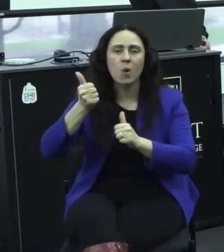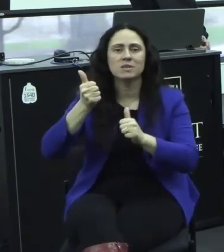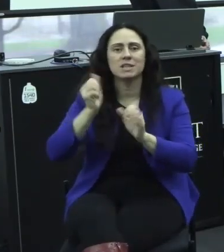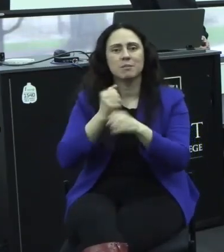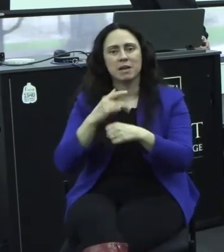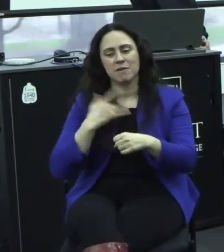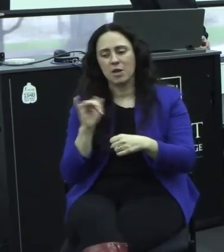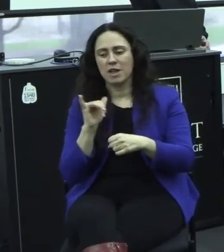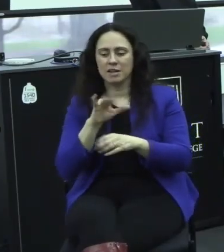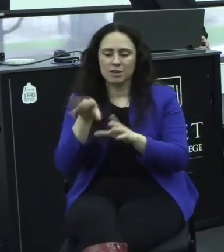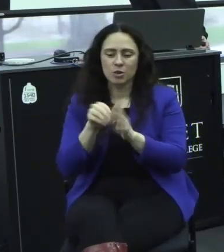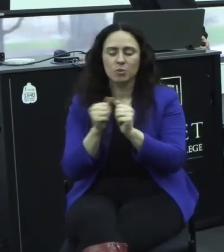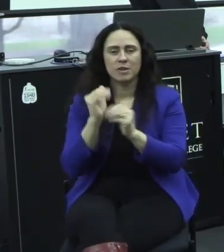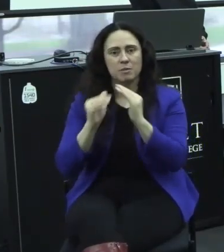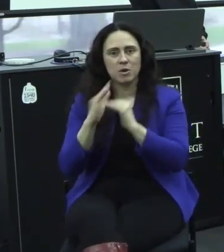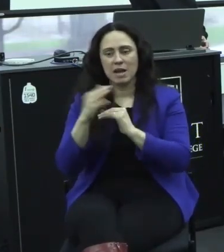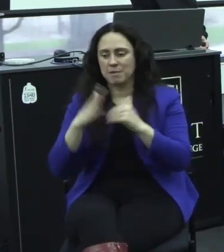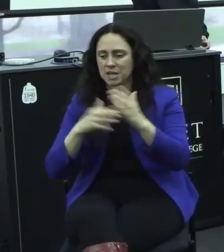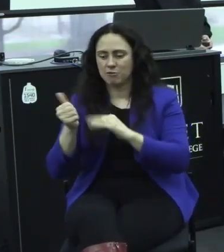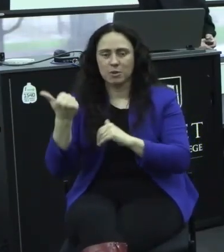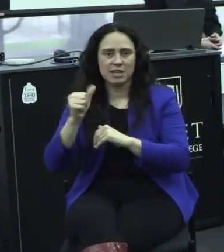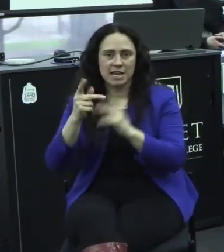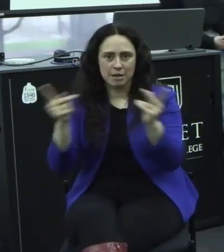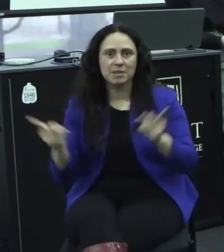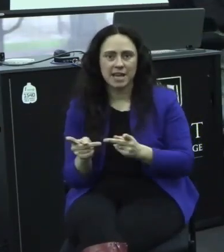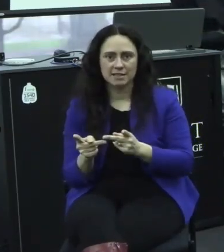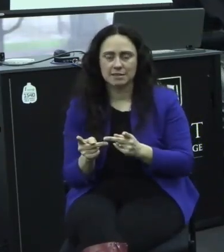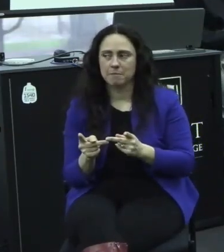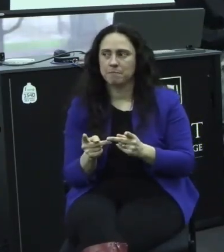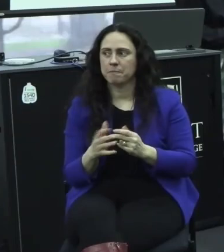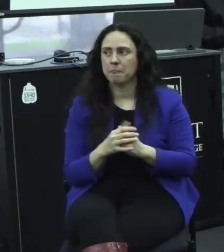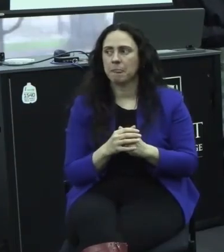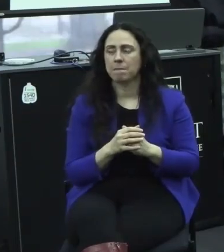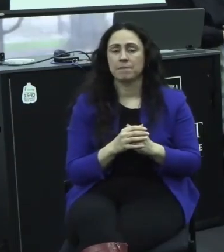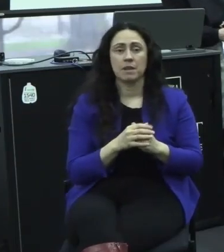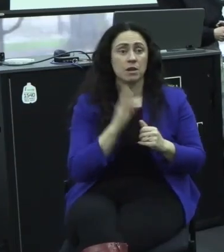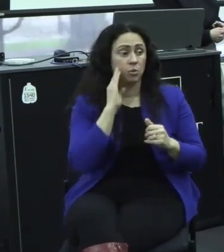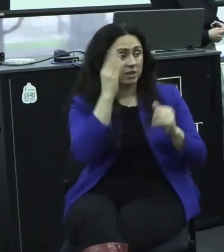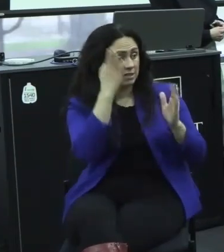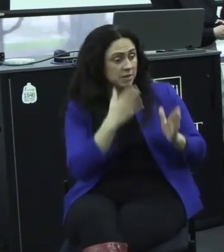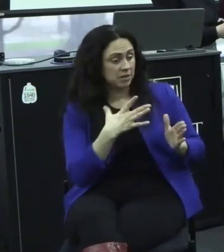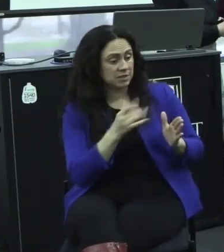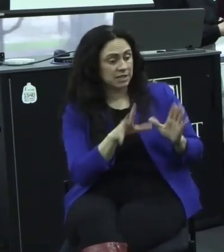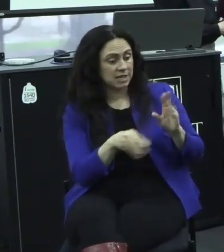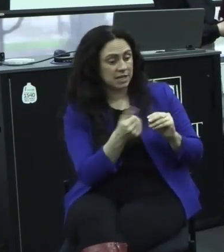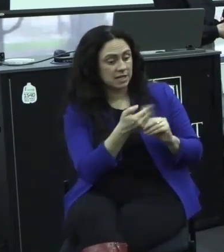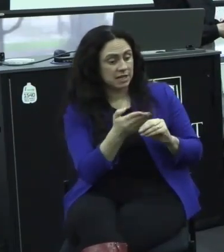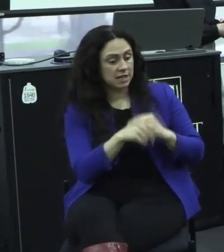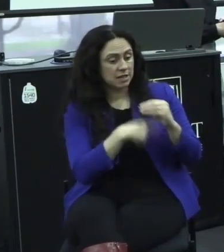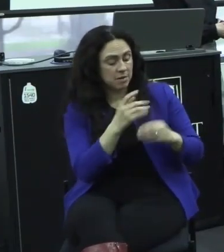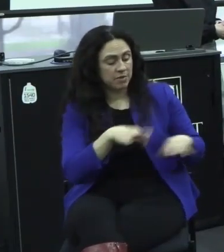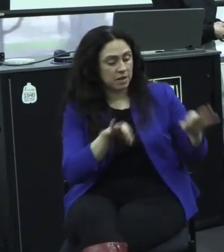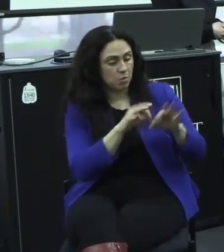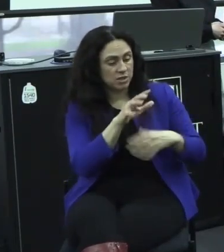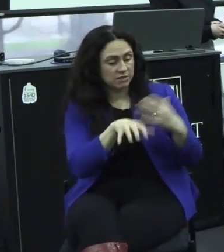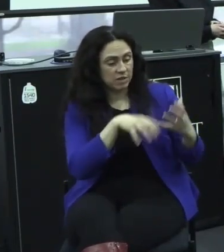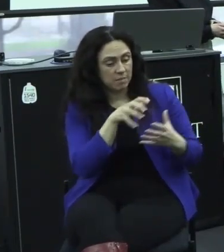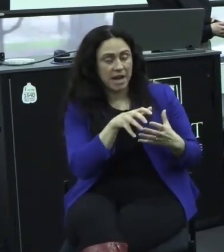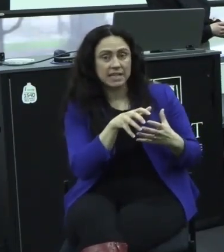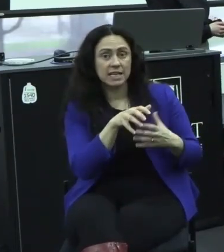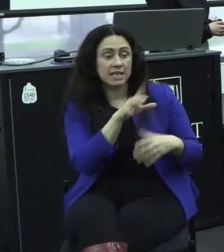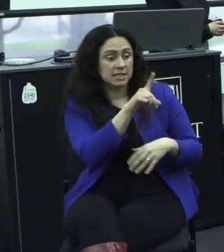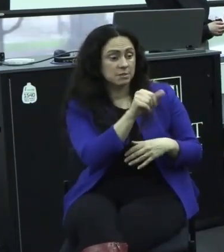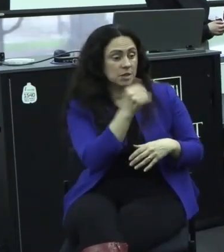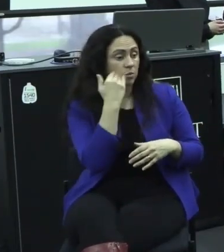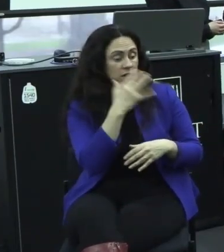be comfortable with themselves in any place. Would the speakers like to add anything about the importance of combining disability